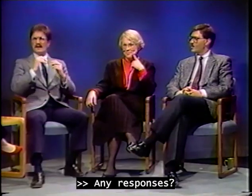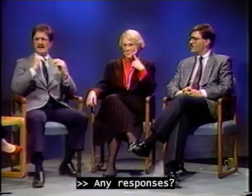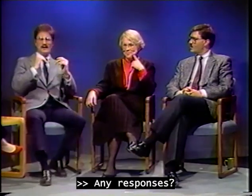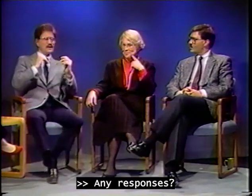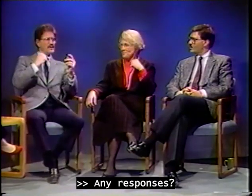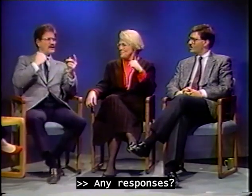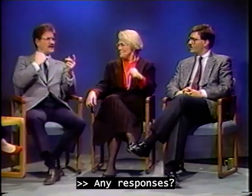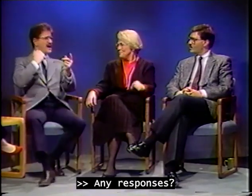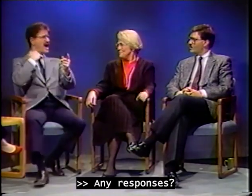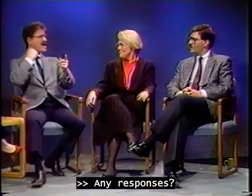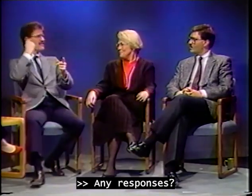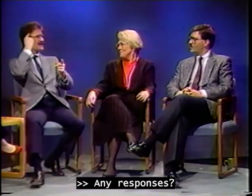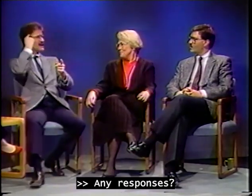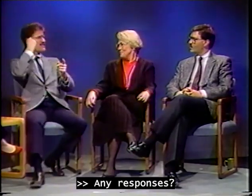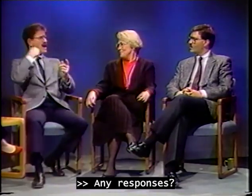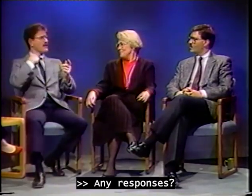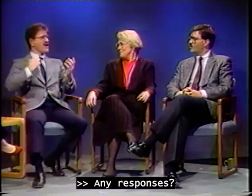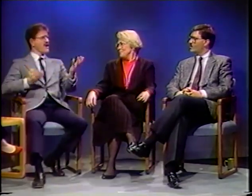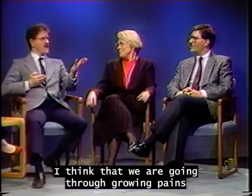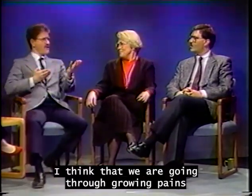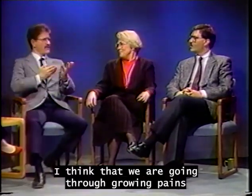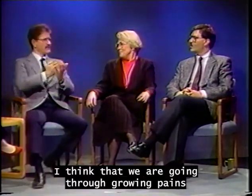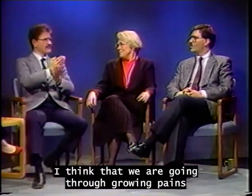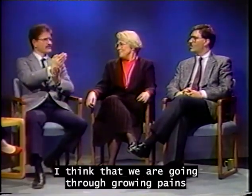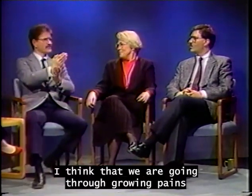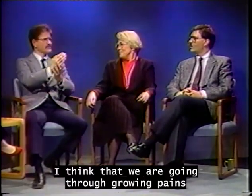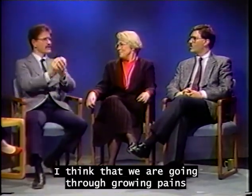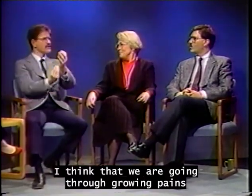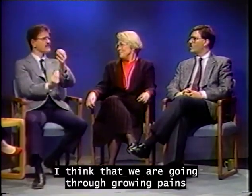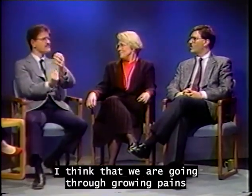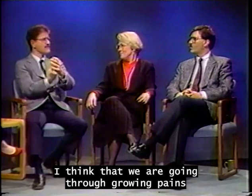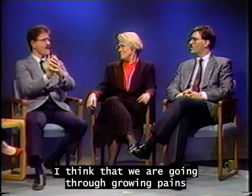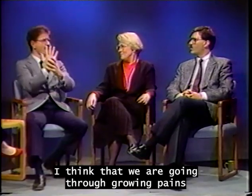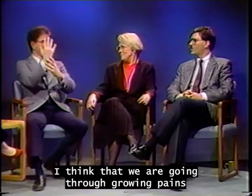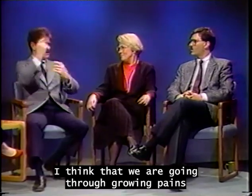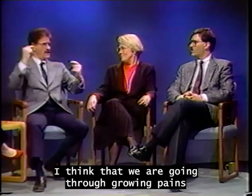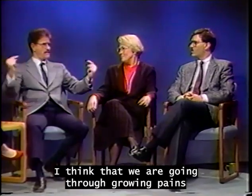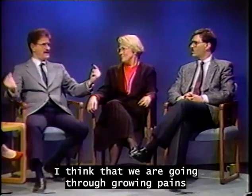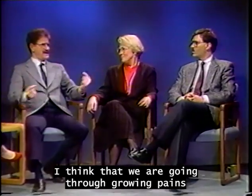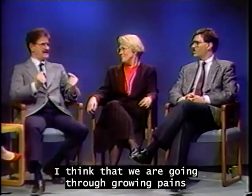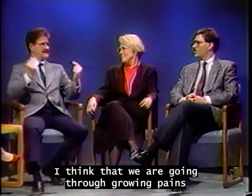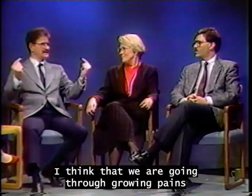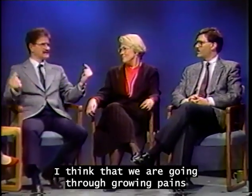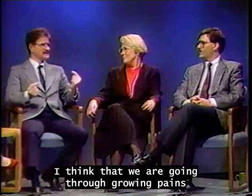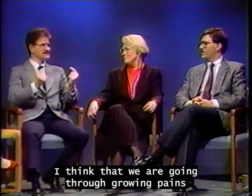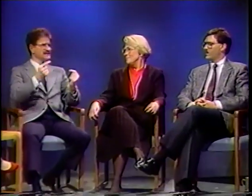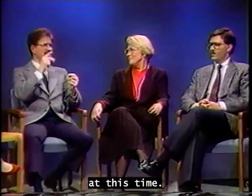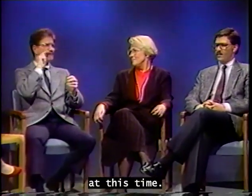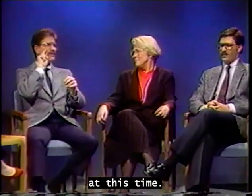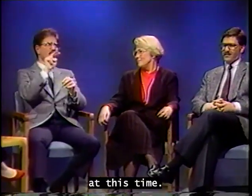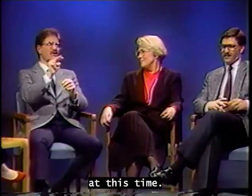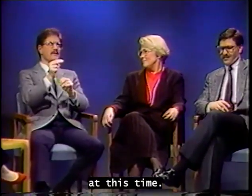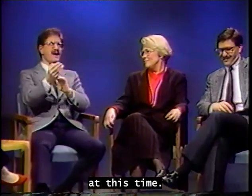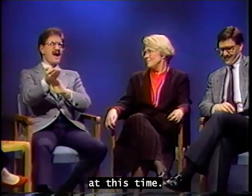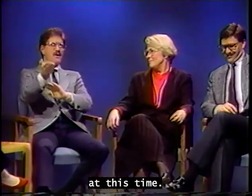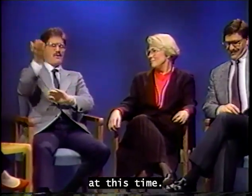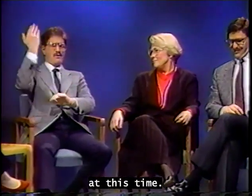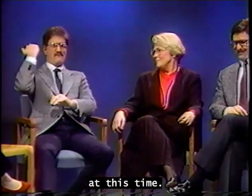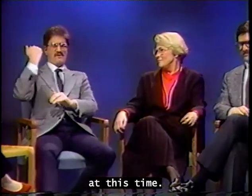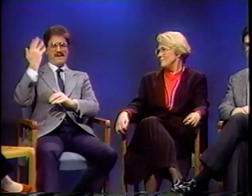Any responses? I think that we are going through growing pains at this time.